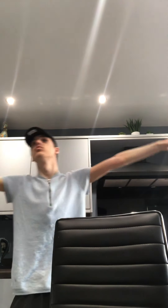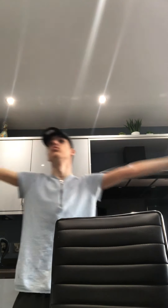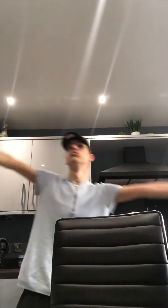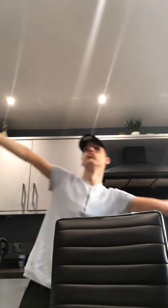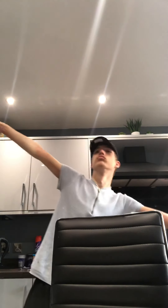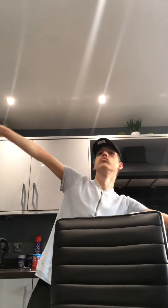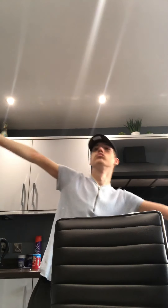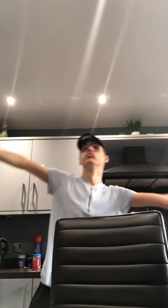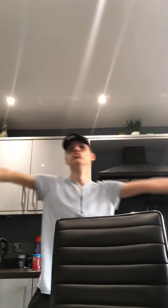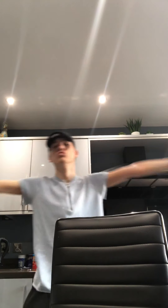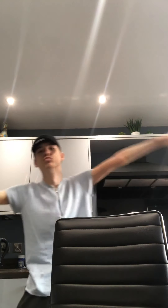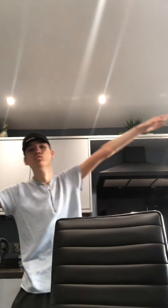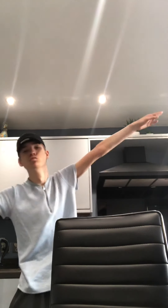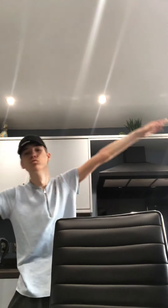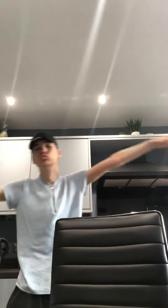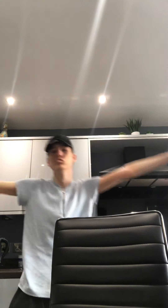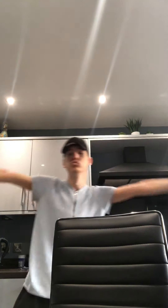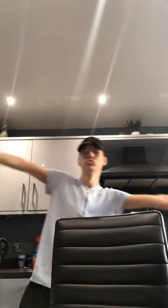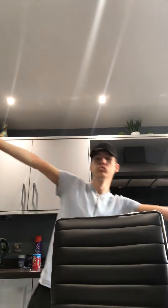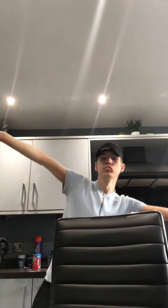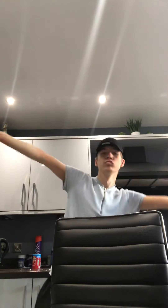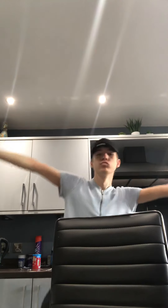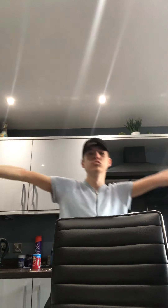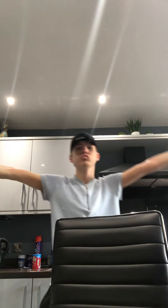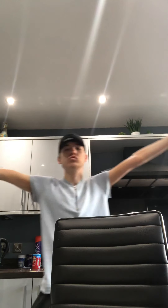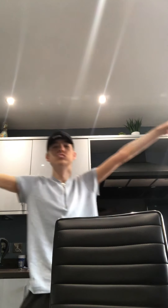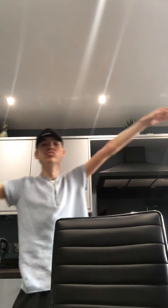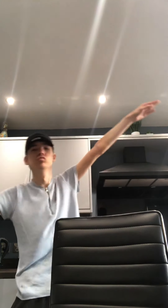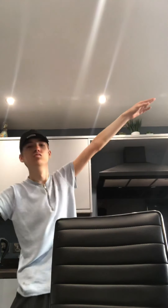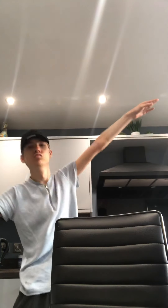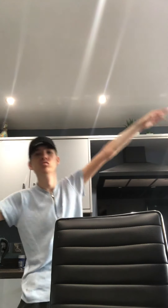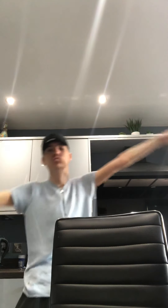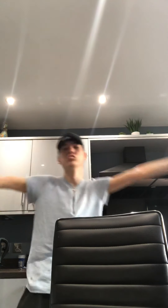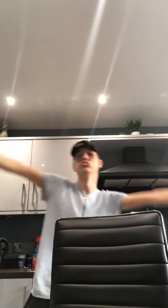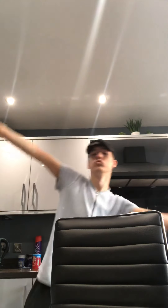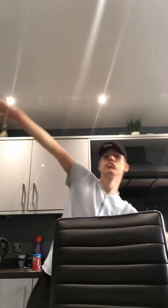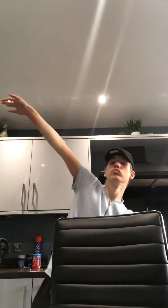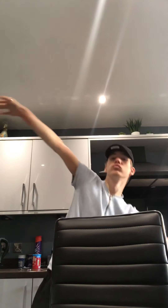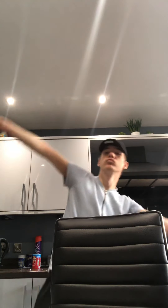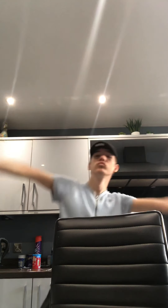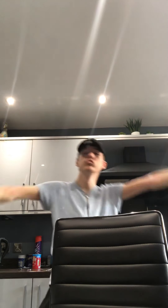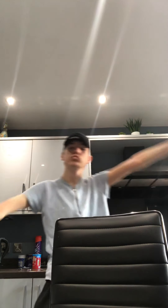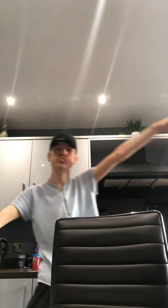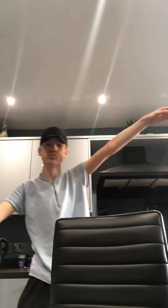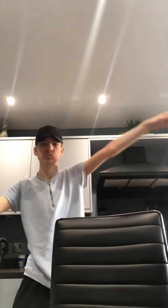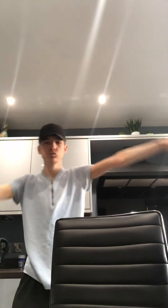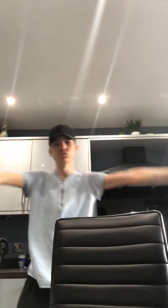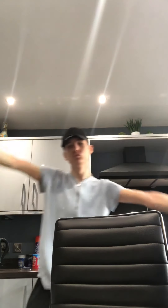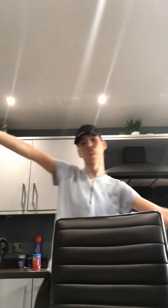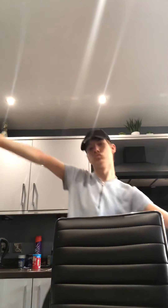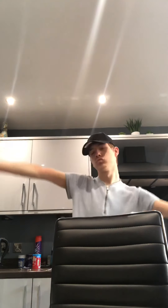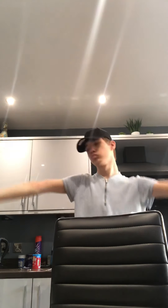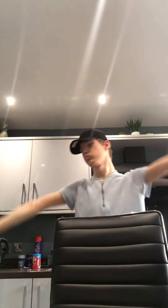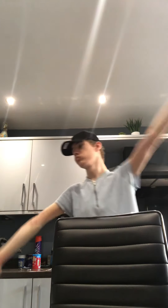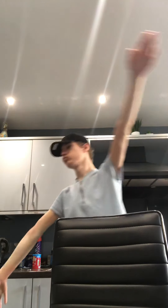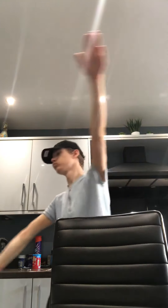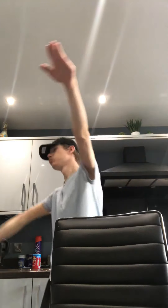You're here, there's nothing I see,